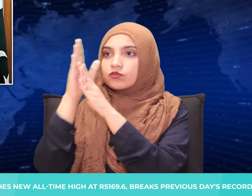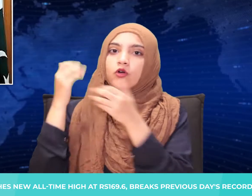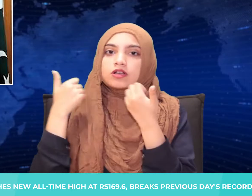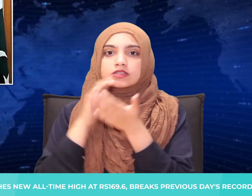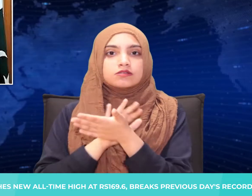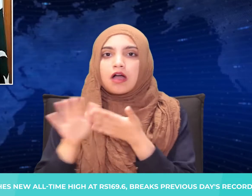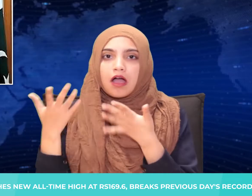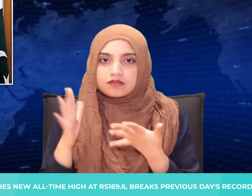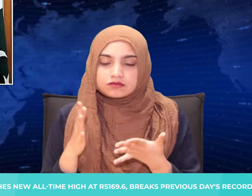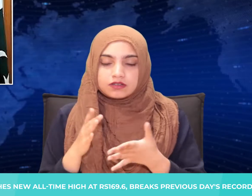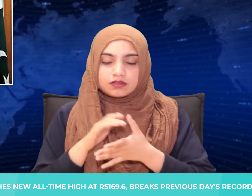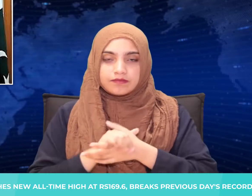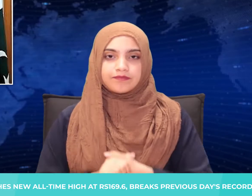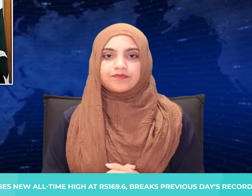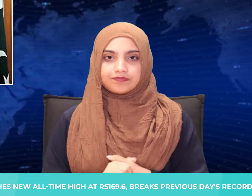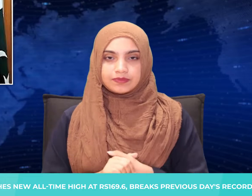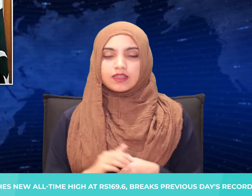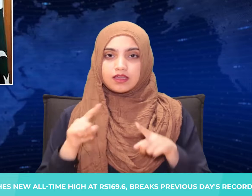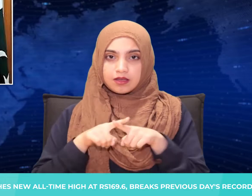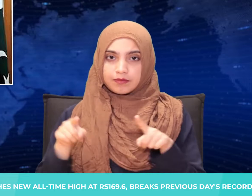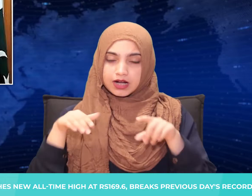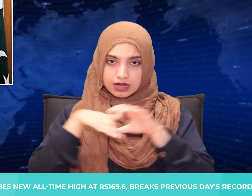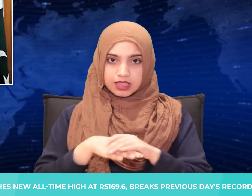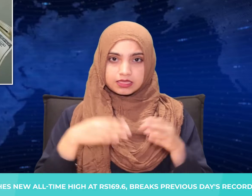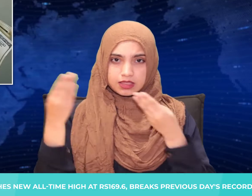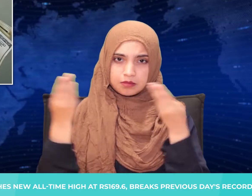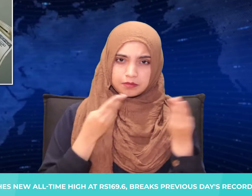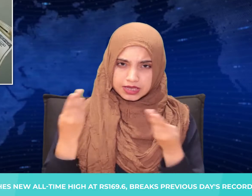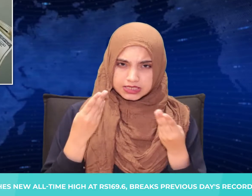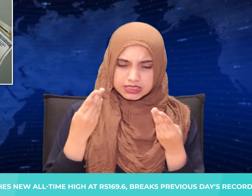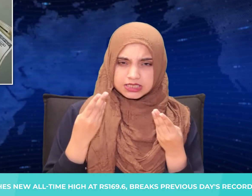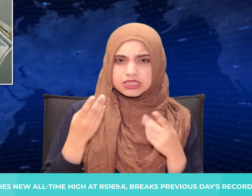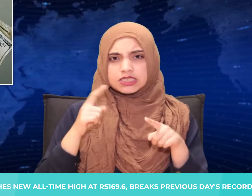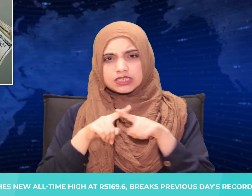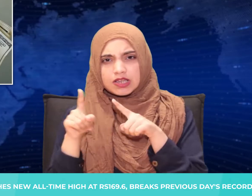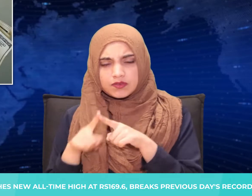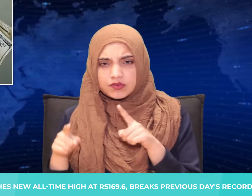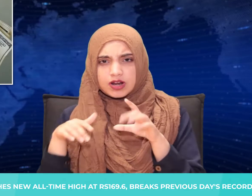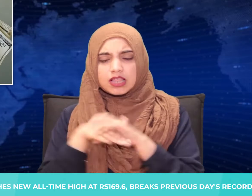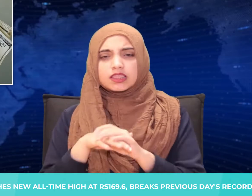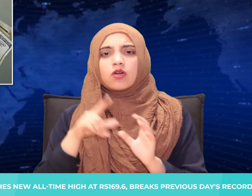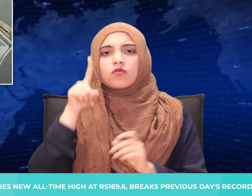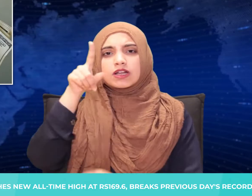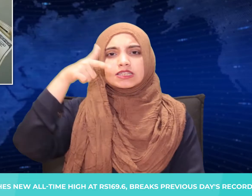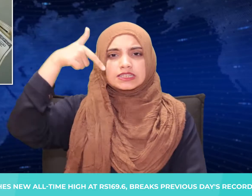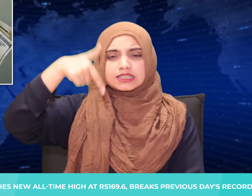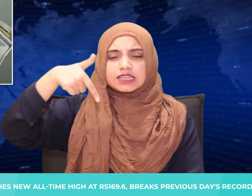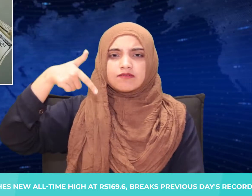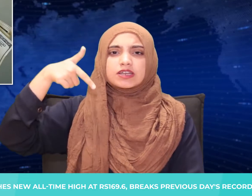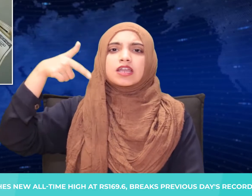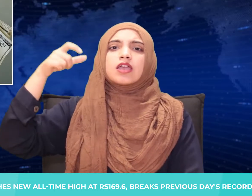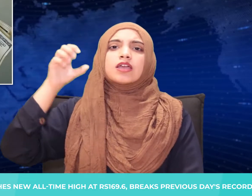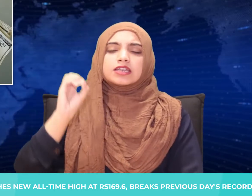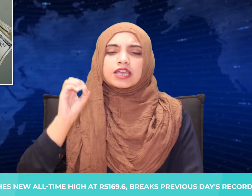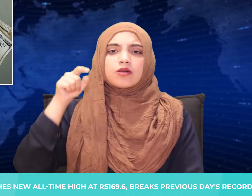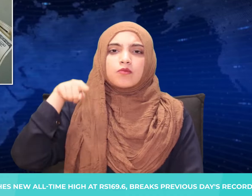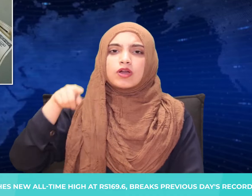Meanwhile, in the open market, the greenback peaked at 170.7 rupees at